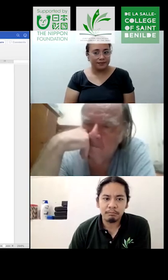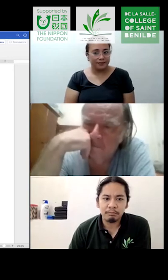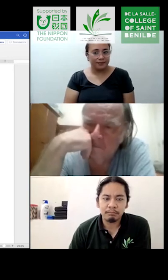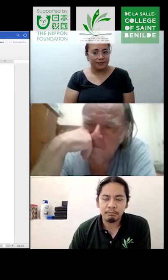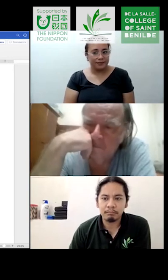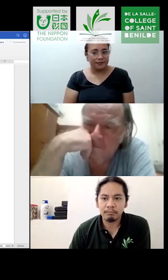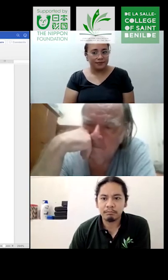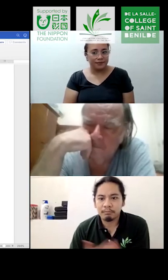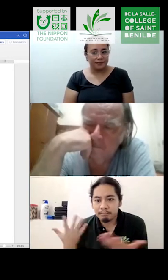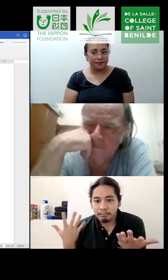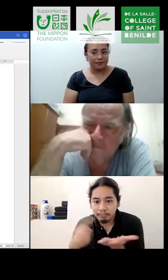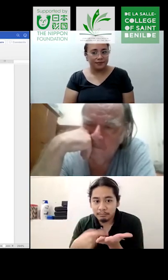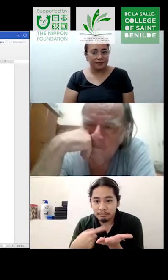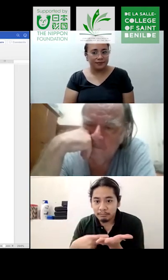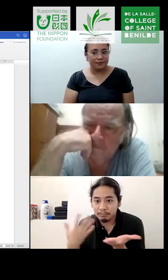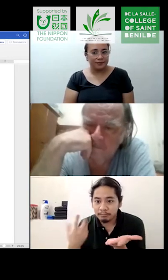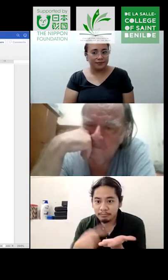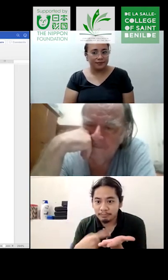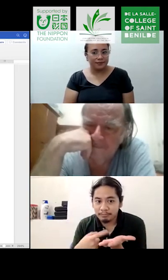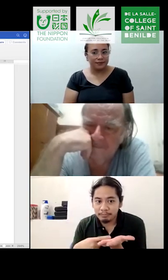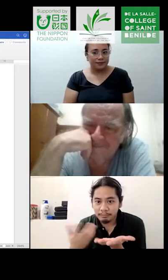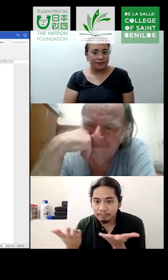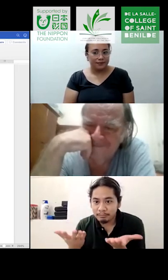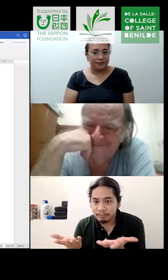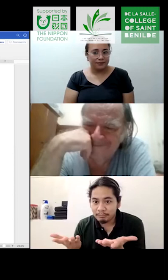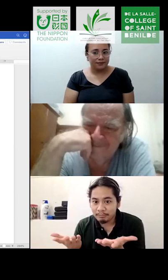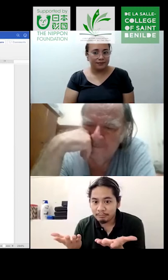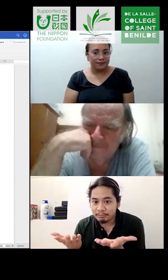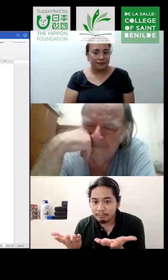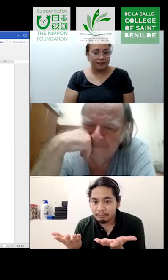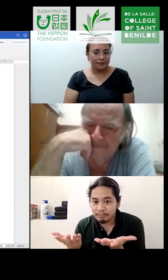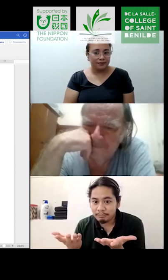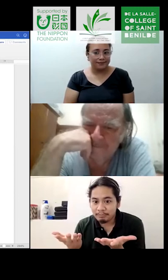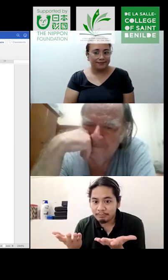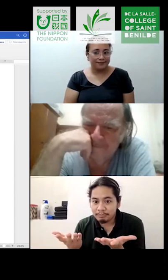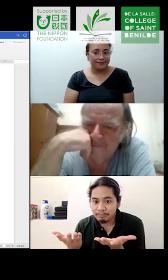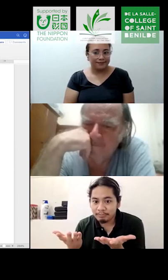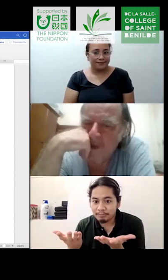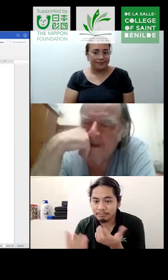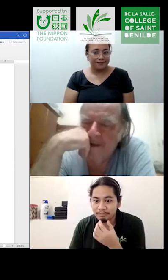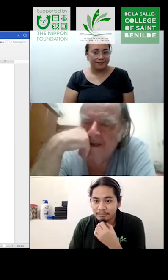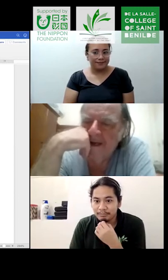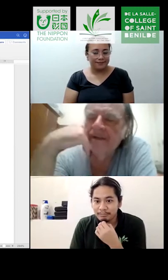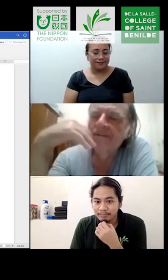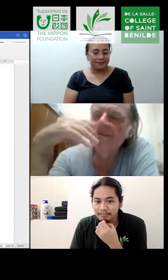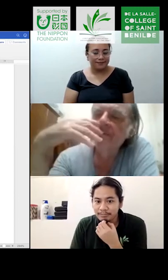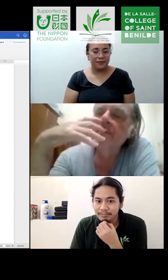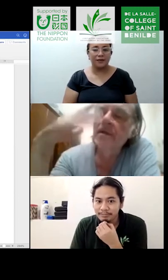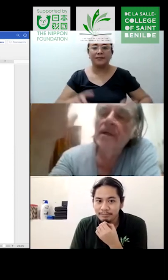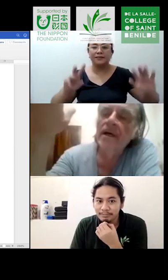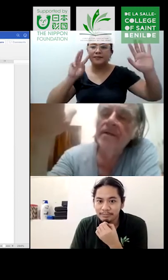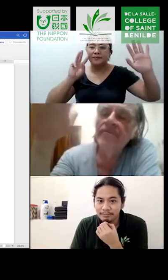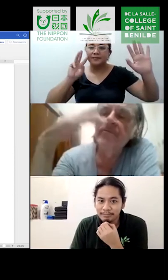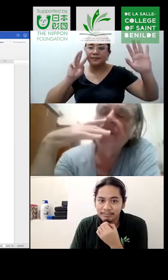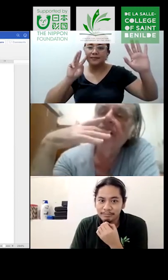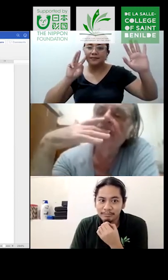It is a bent finger. So discussion. Yeah,